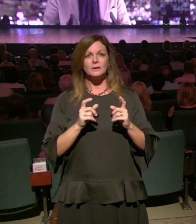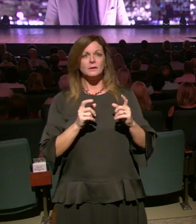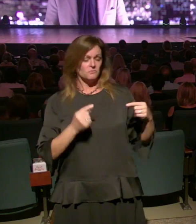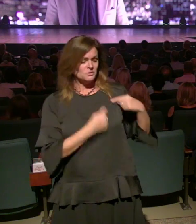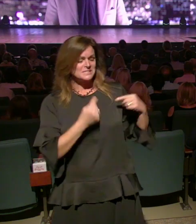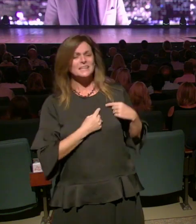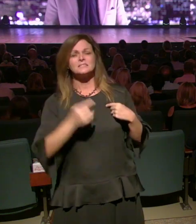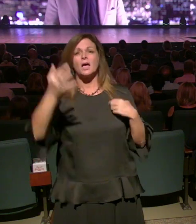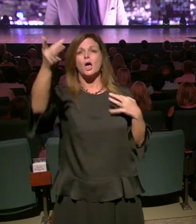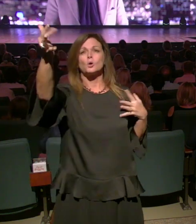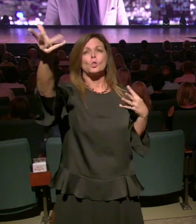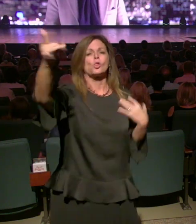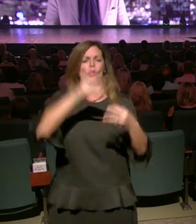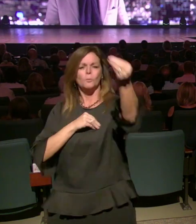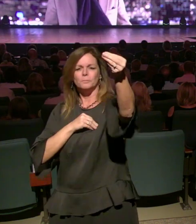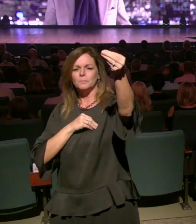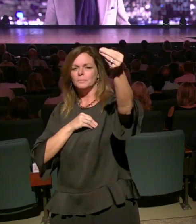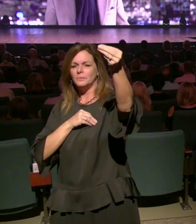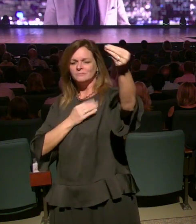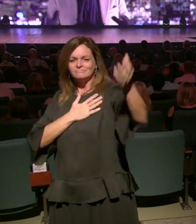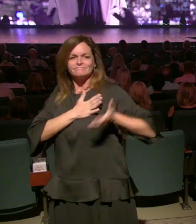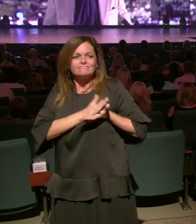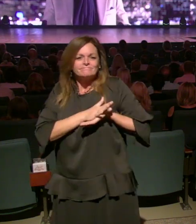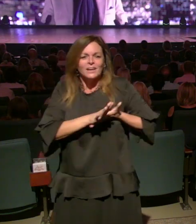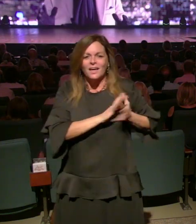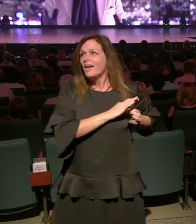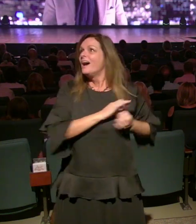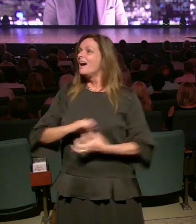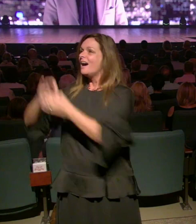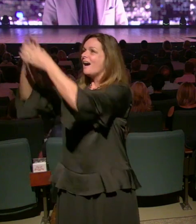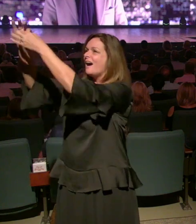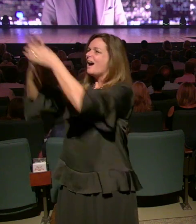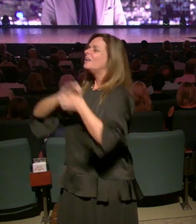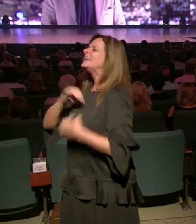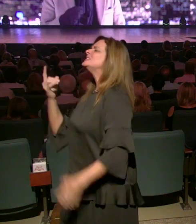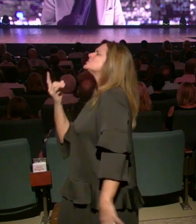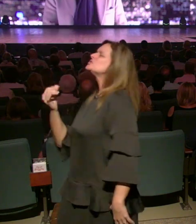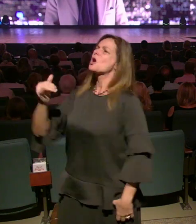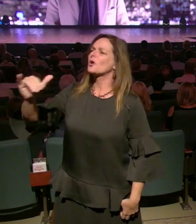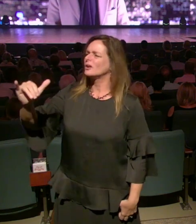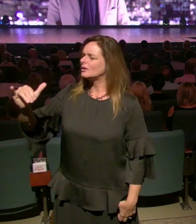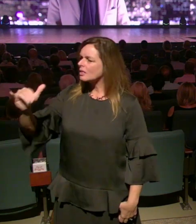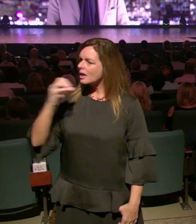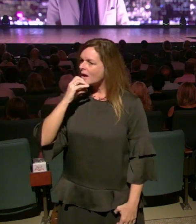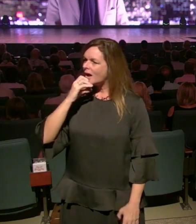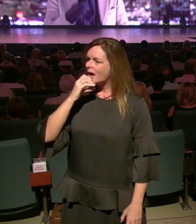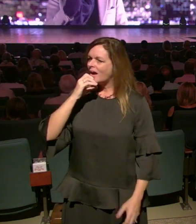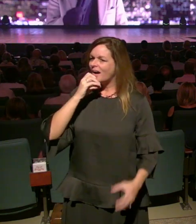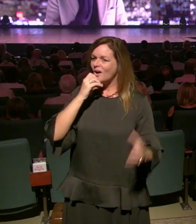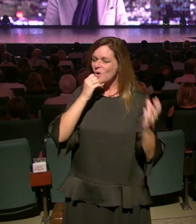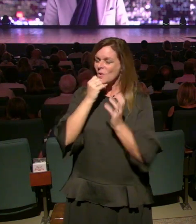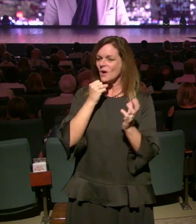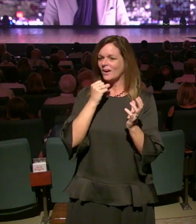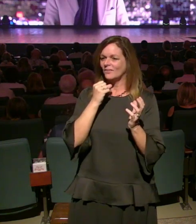And in return, God has given us eternal life. How great is that? And through this gift of Jesus, God declares, I